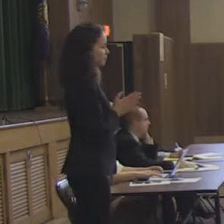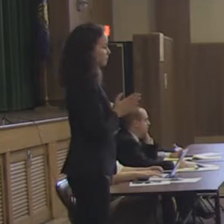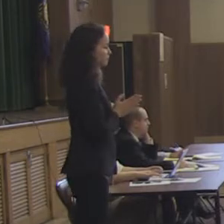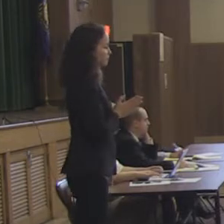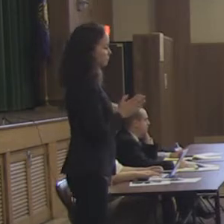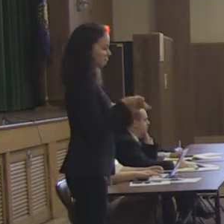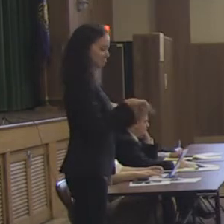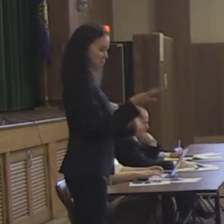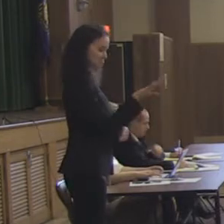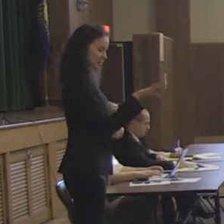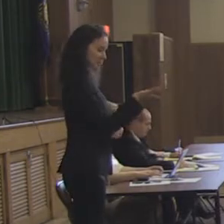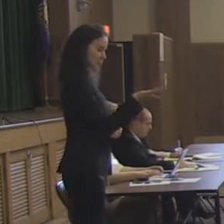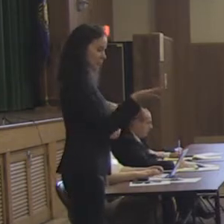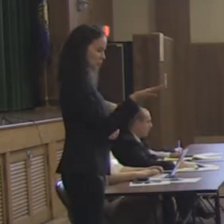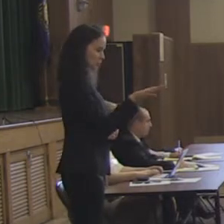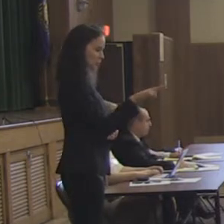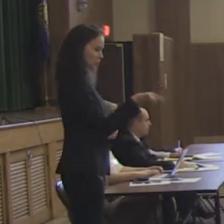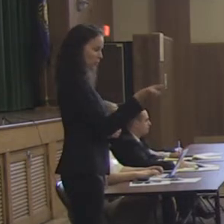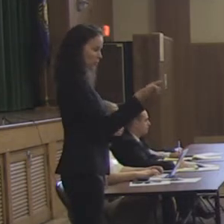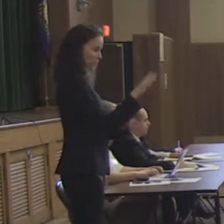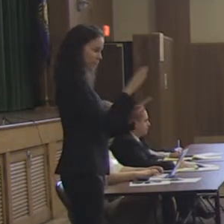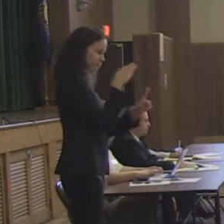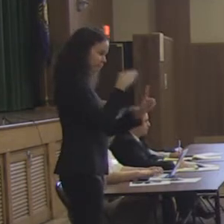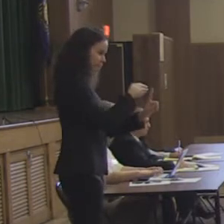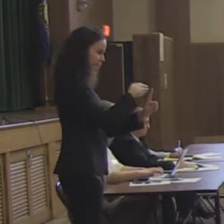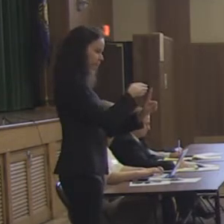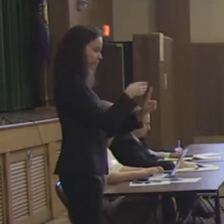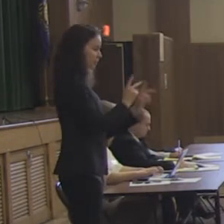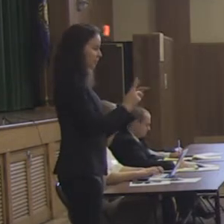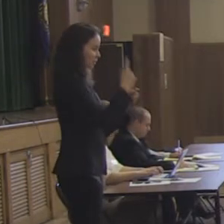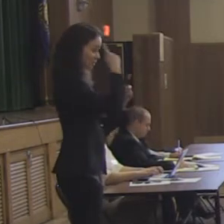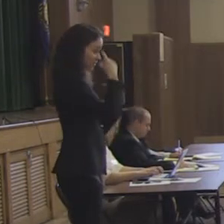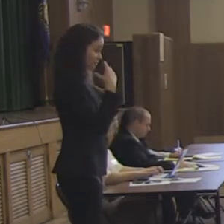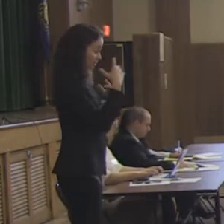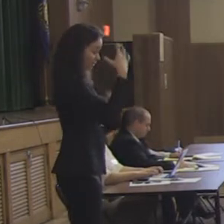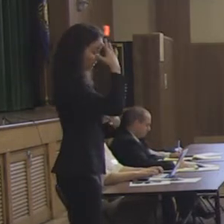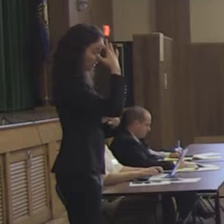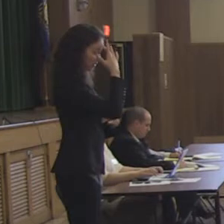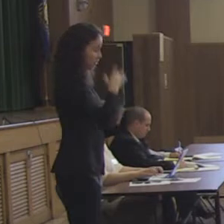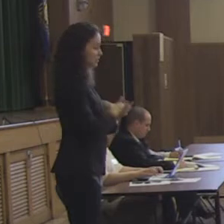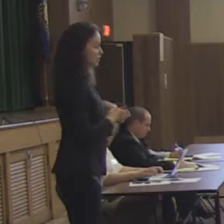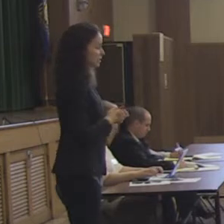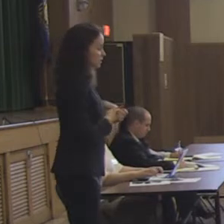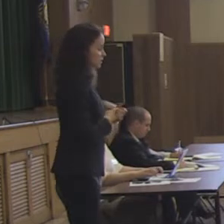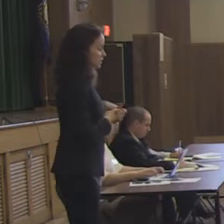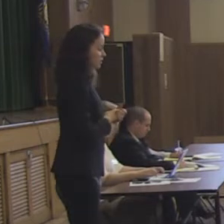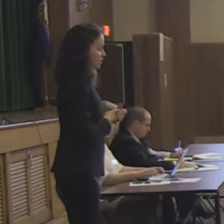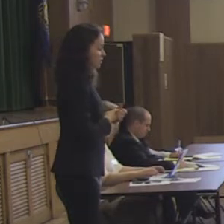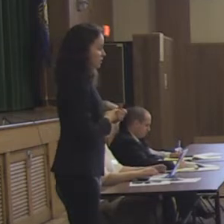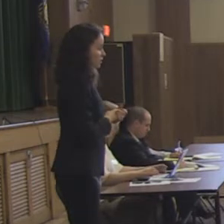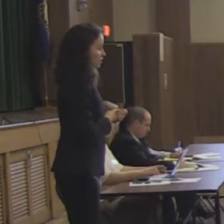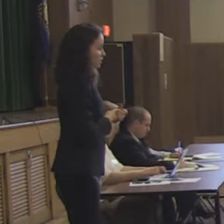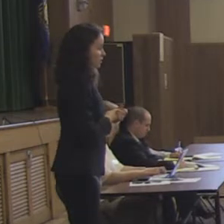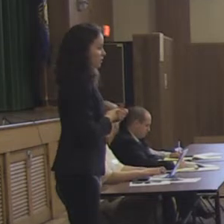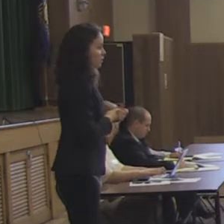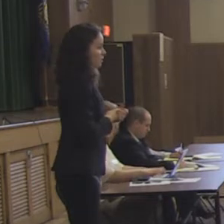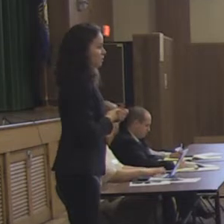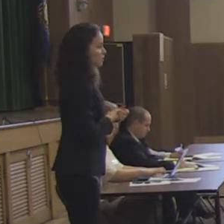afternoon's focus on people with mental illness is a reminder of the kind of